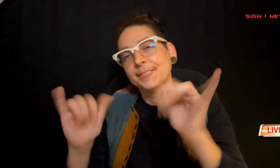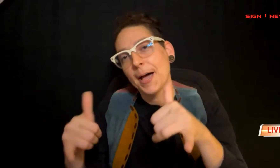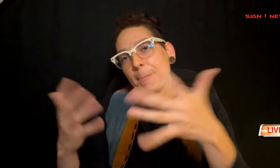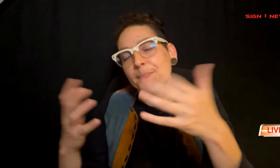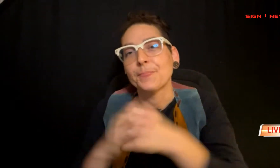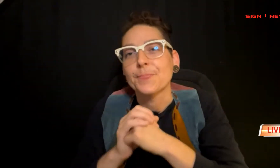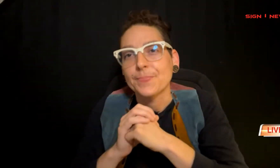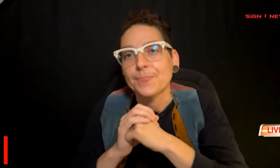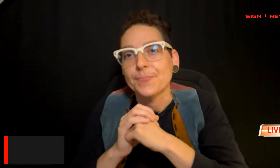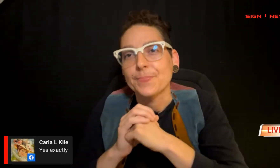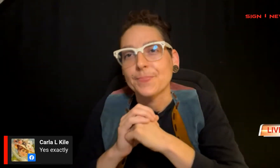Yeah.